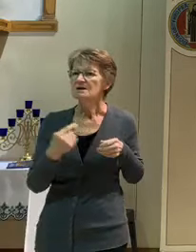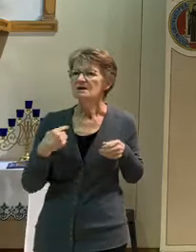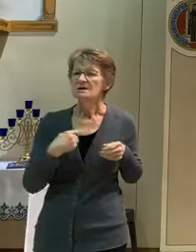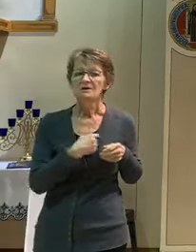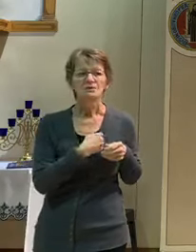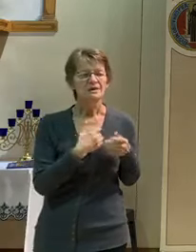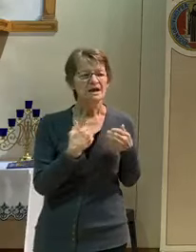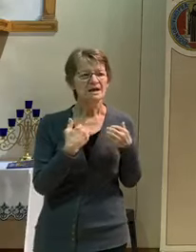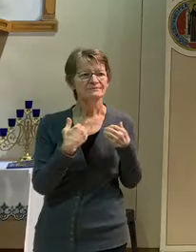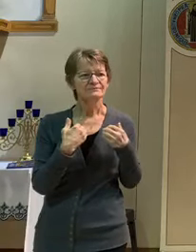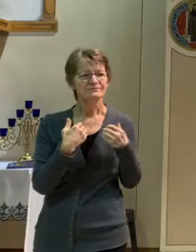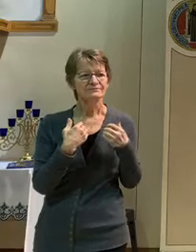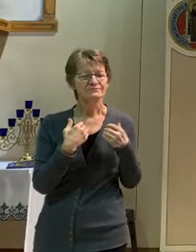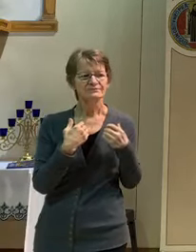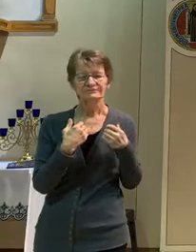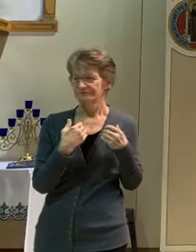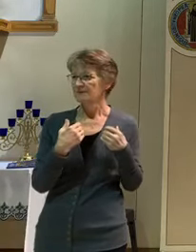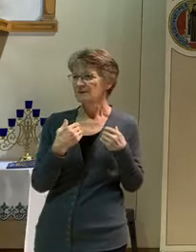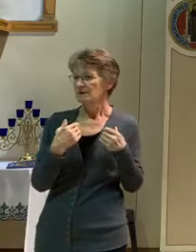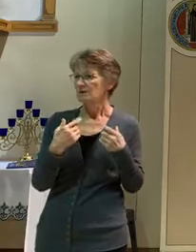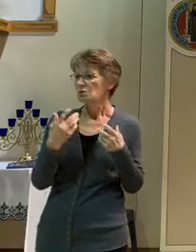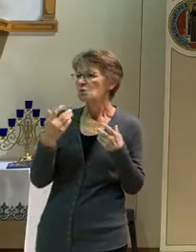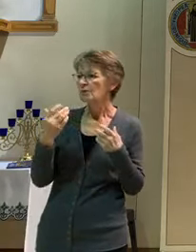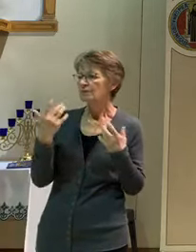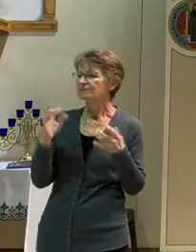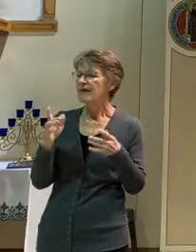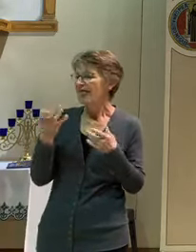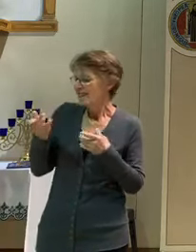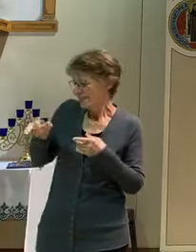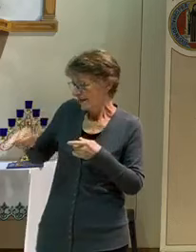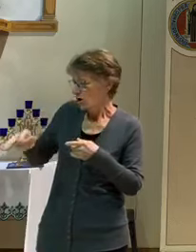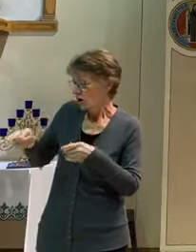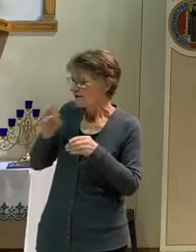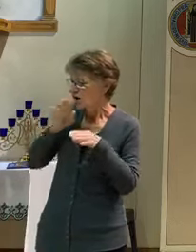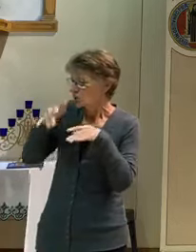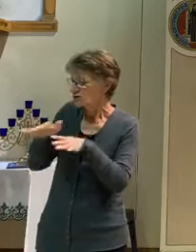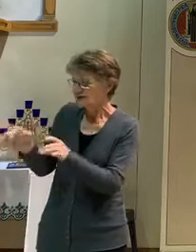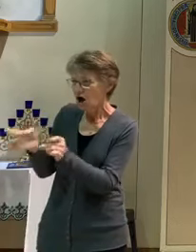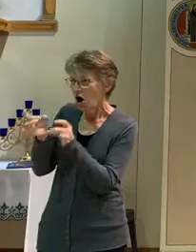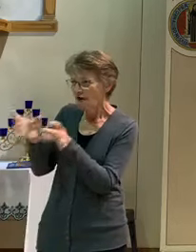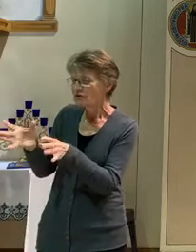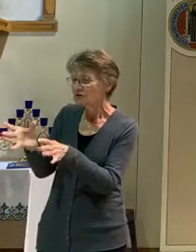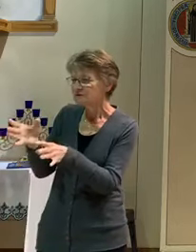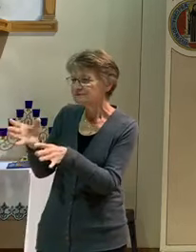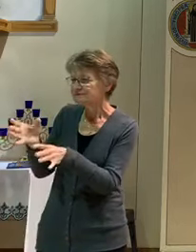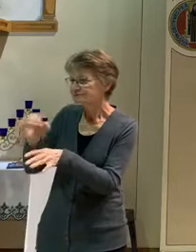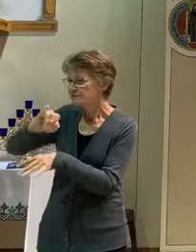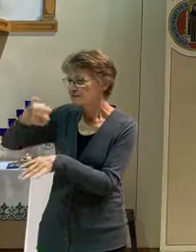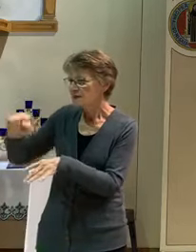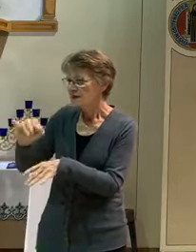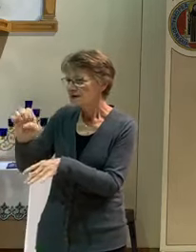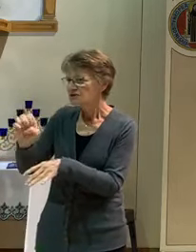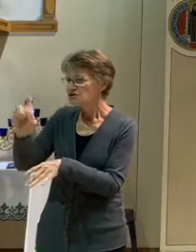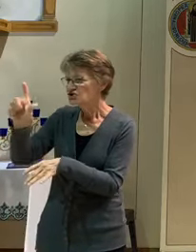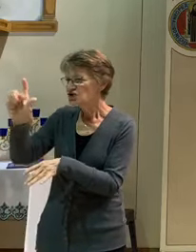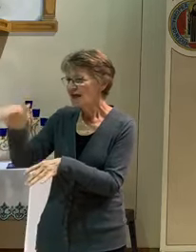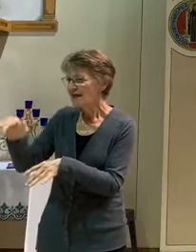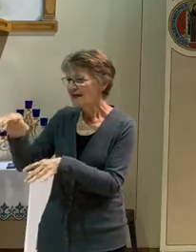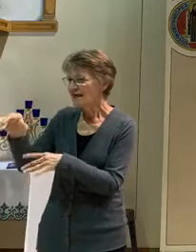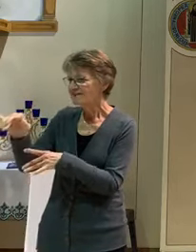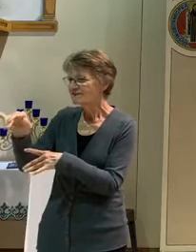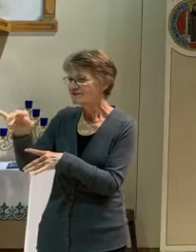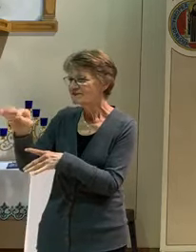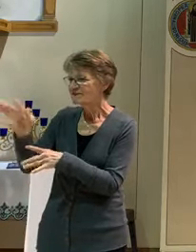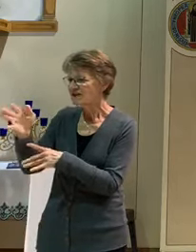very terrible jellyfish that's in the ocean. But what they do is sometimes they will eat a